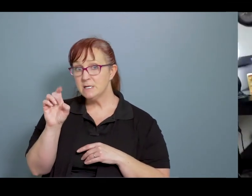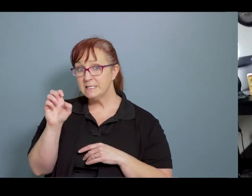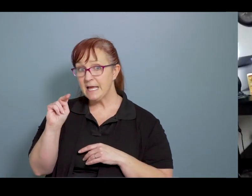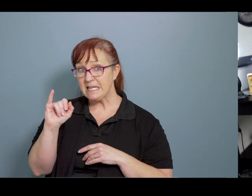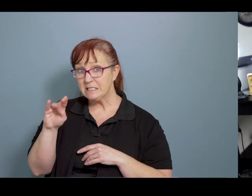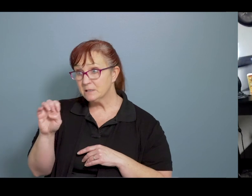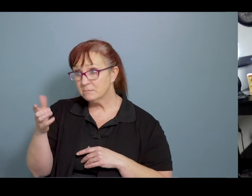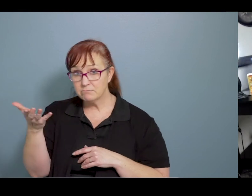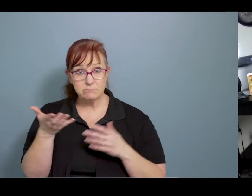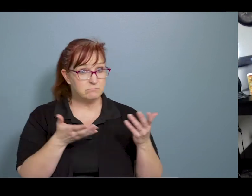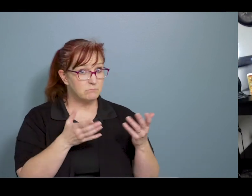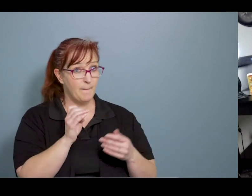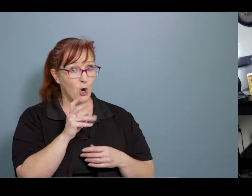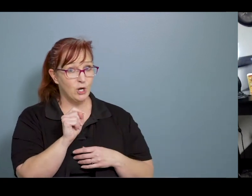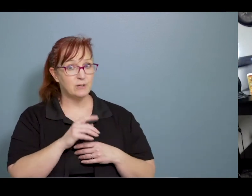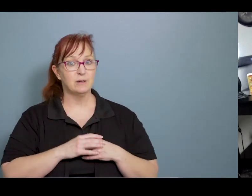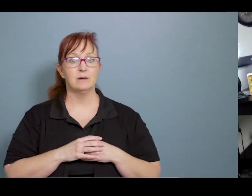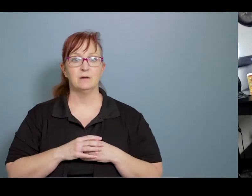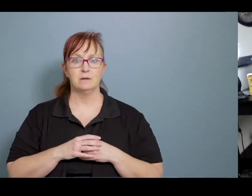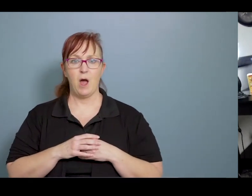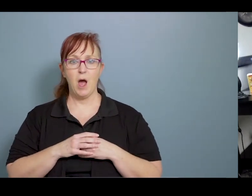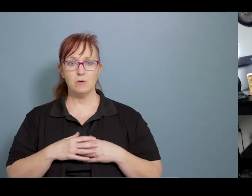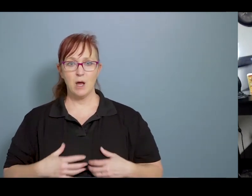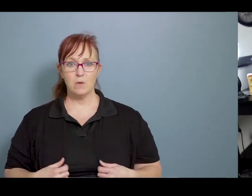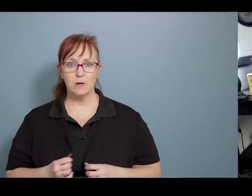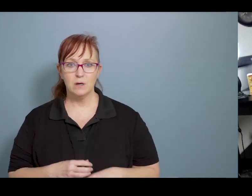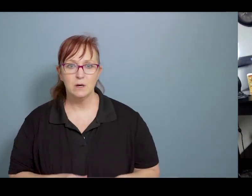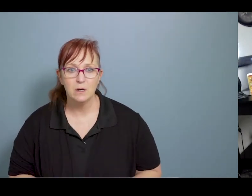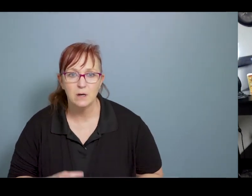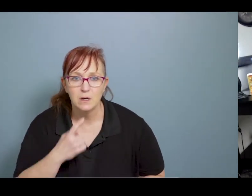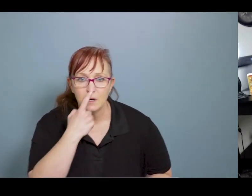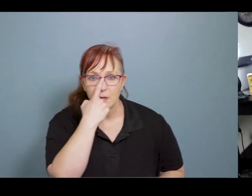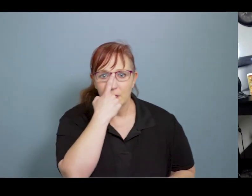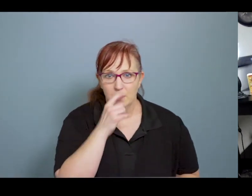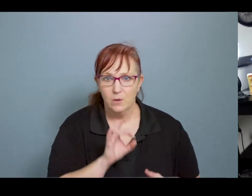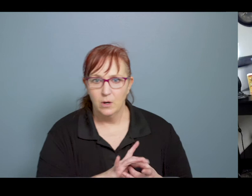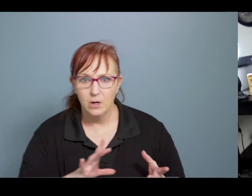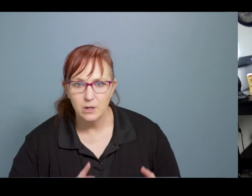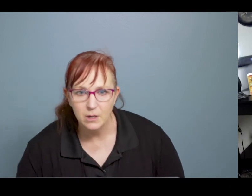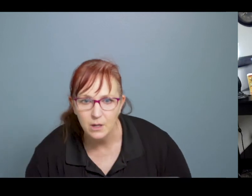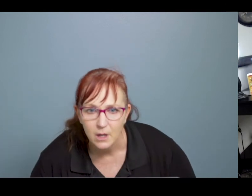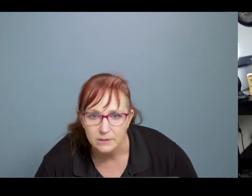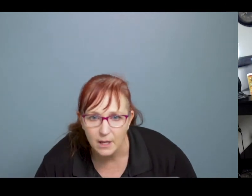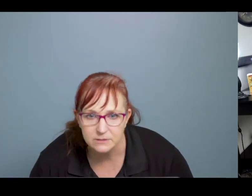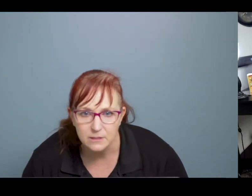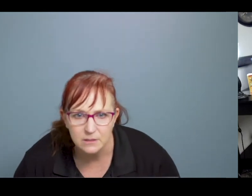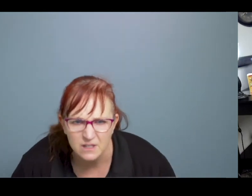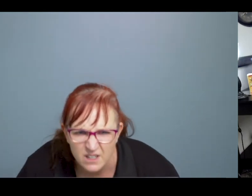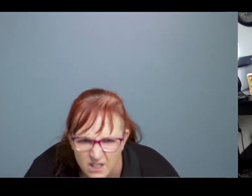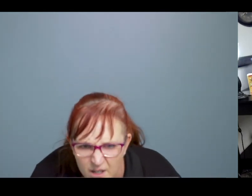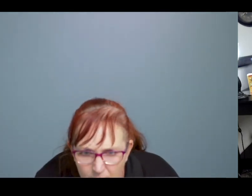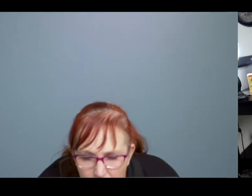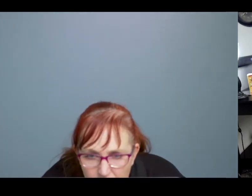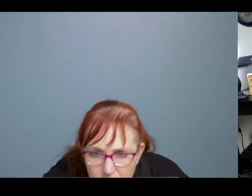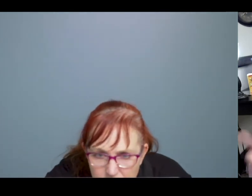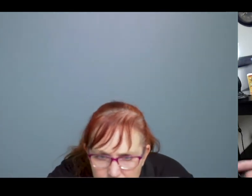To Ryan, Vice President Talley was managing that previously and working to help